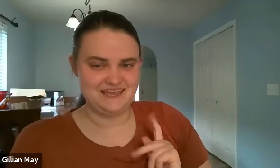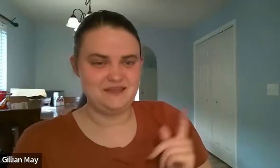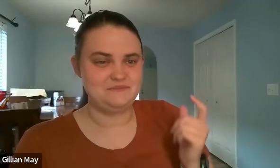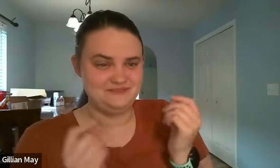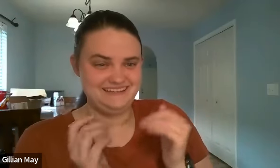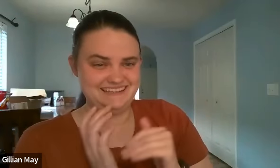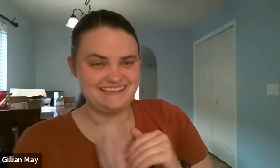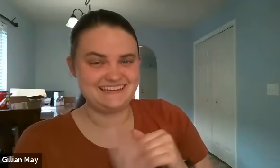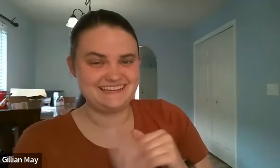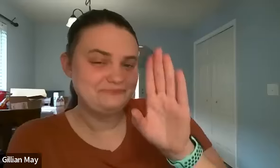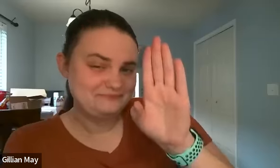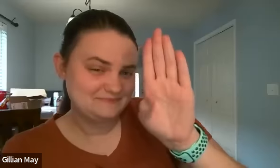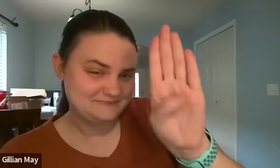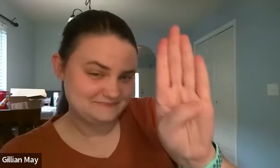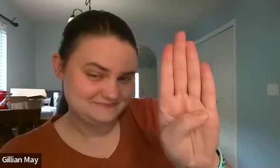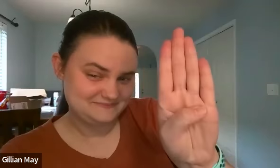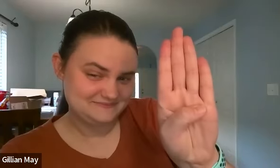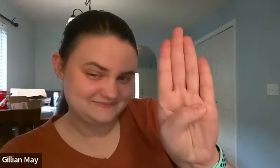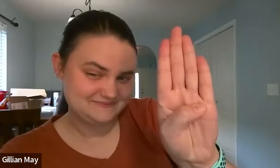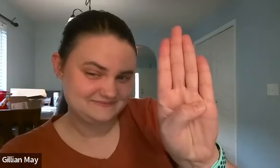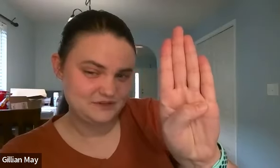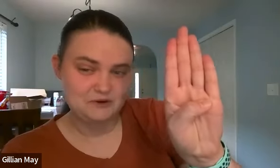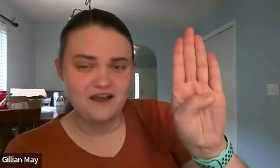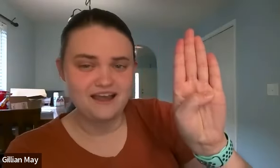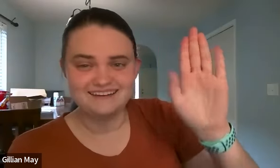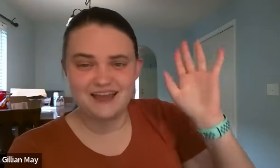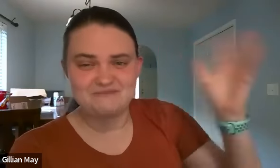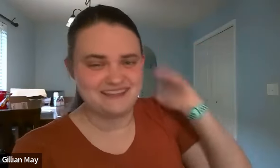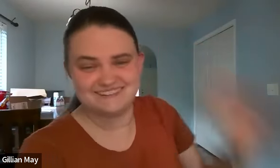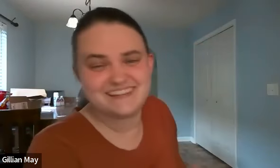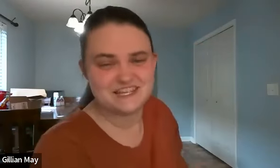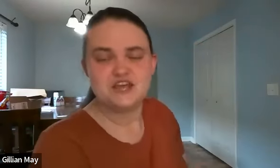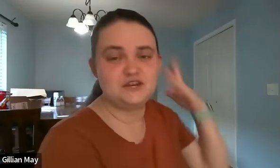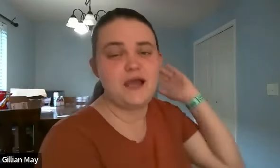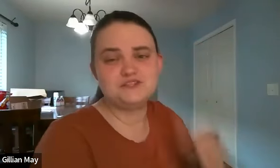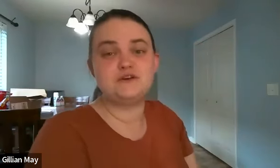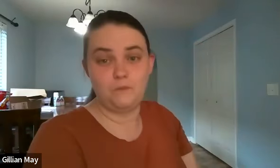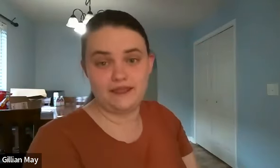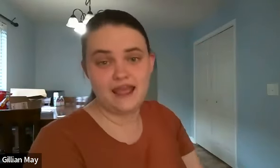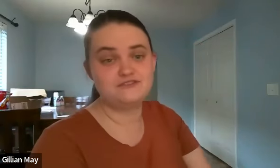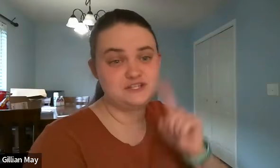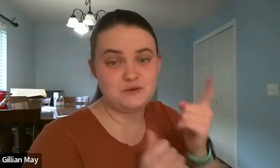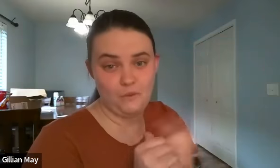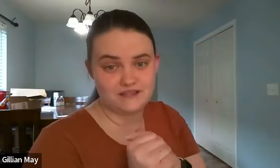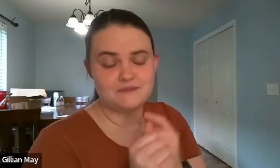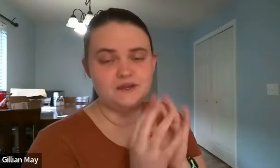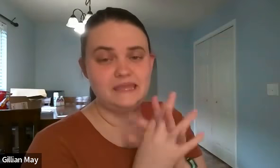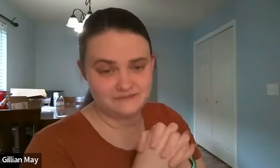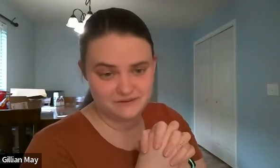Okay, I'm gonna do it again. Or not. Oh my goodness. I'm just gonna wait. After I do it once, I'm gonna give it a